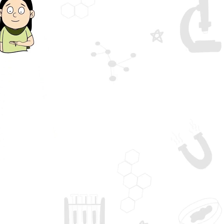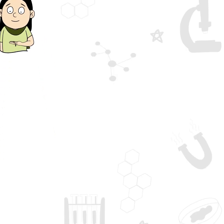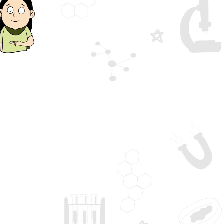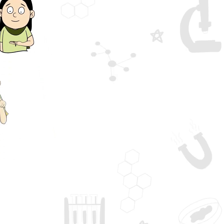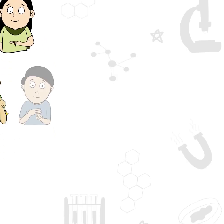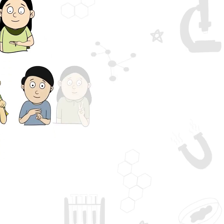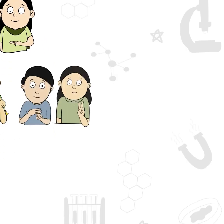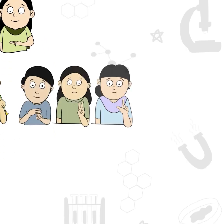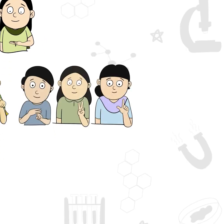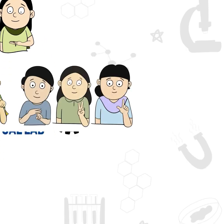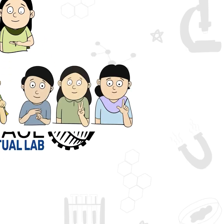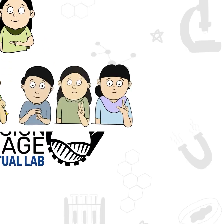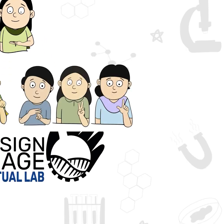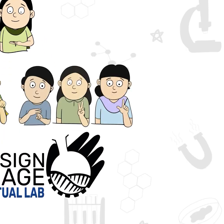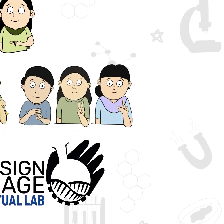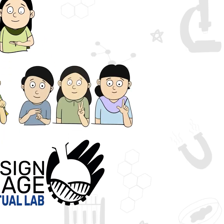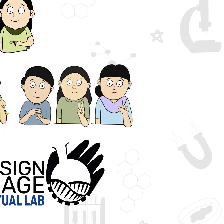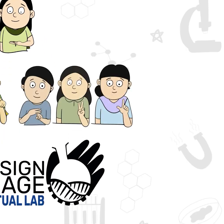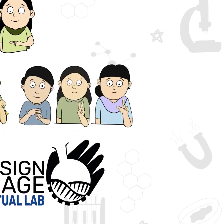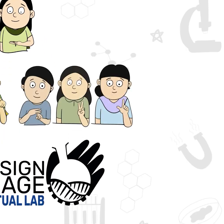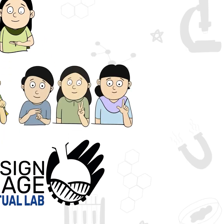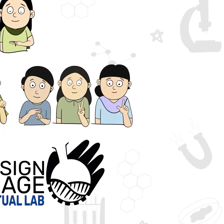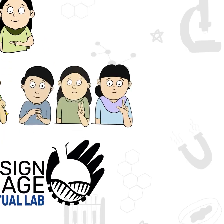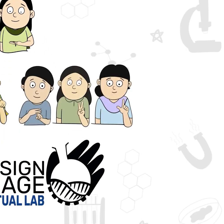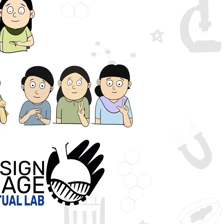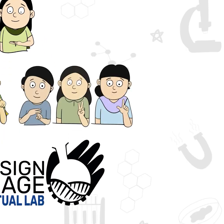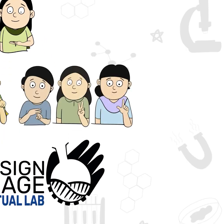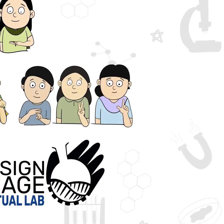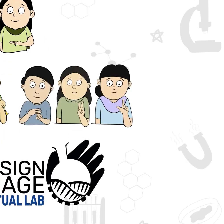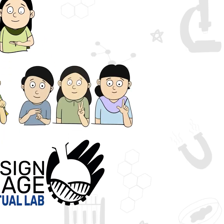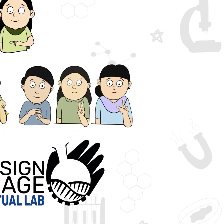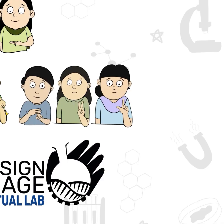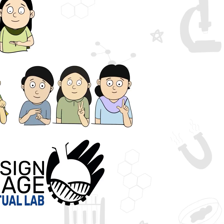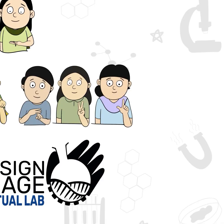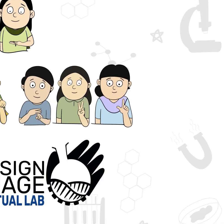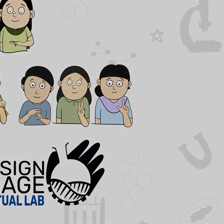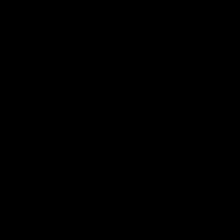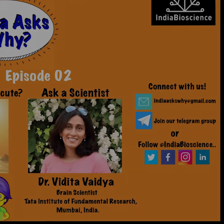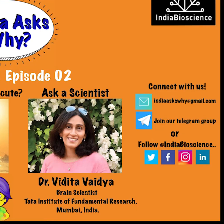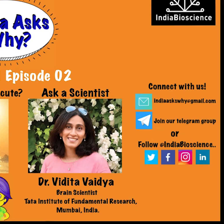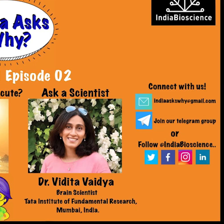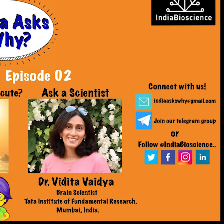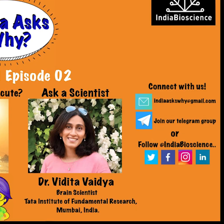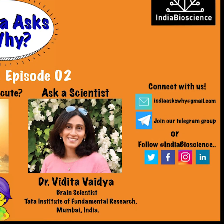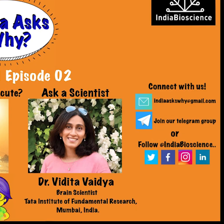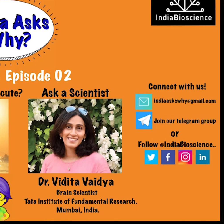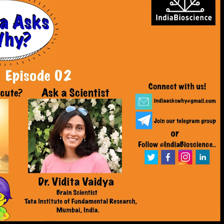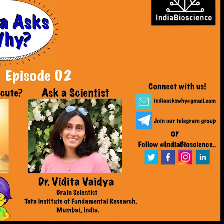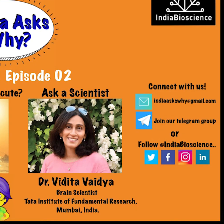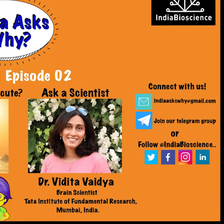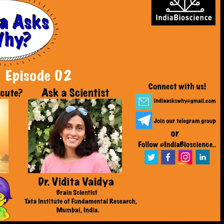Welcome to ISL Enabled Virtual Lab of CSIR.